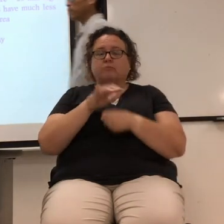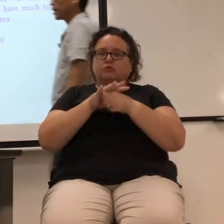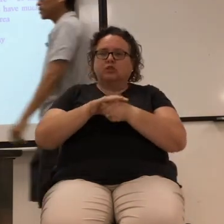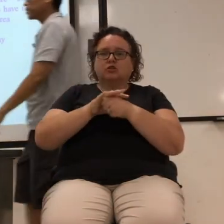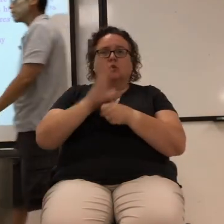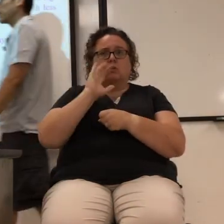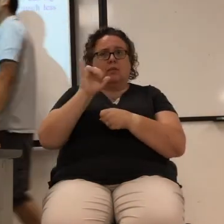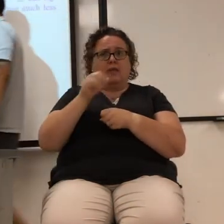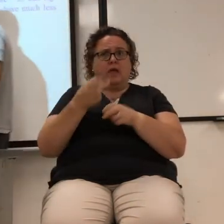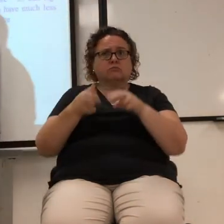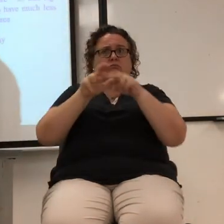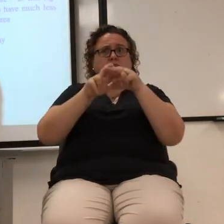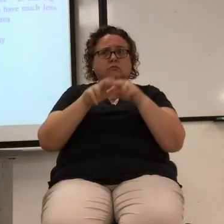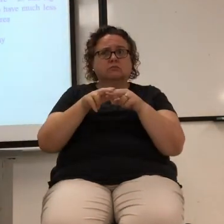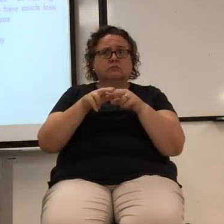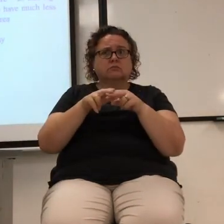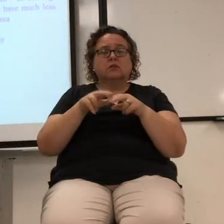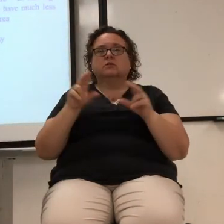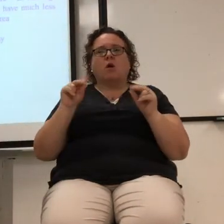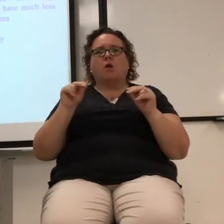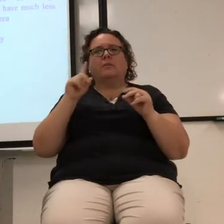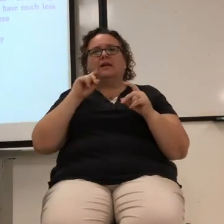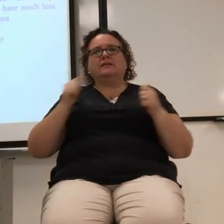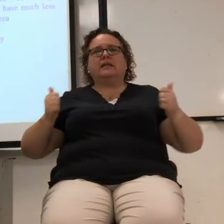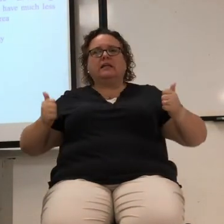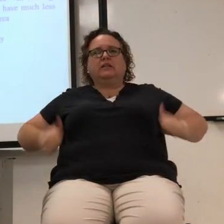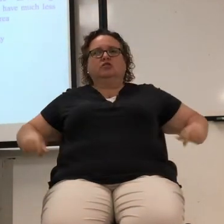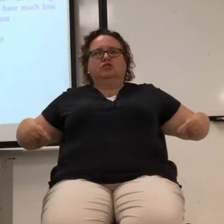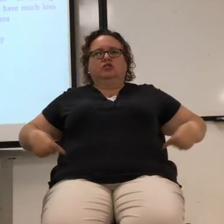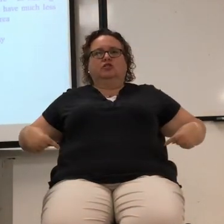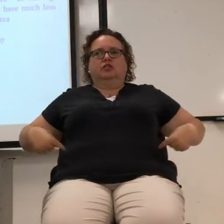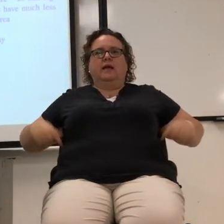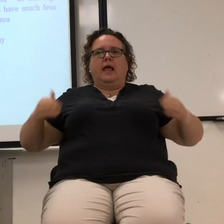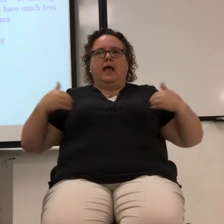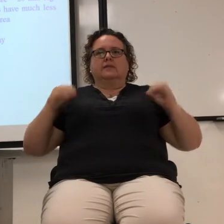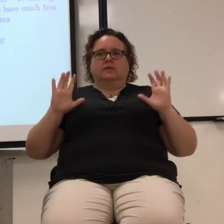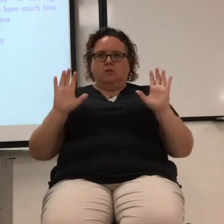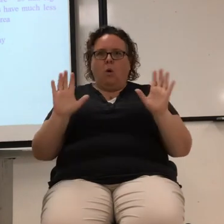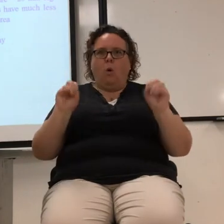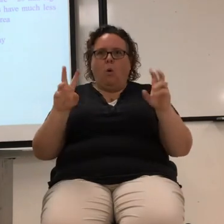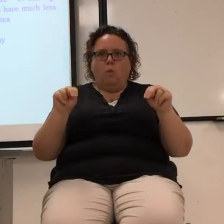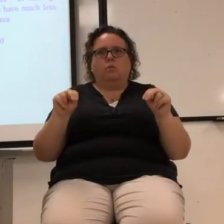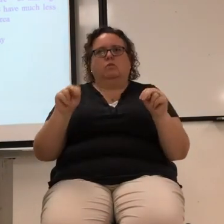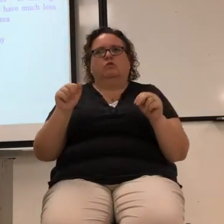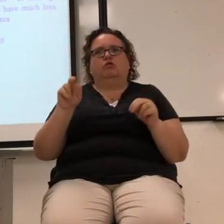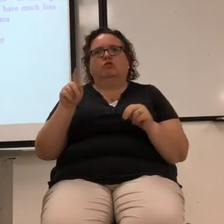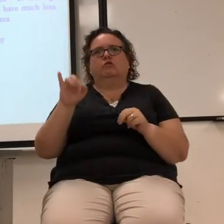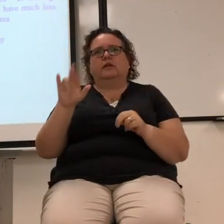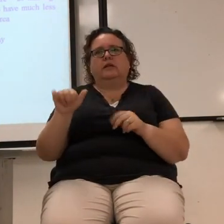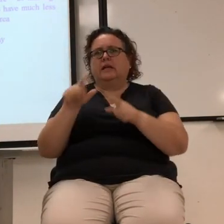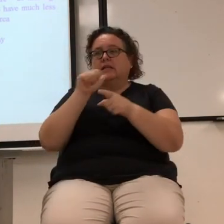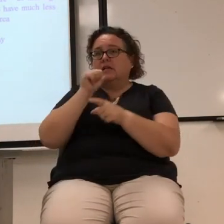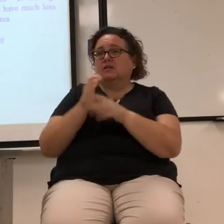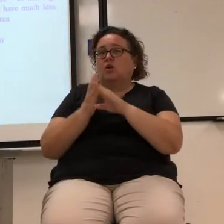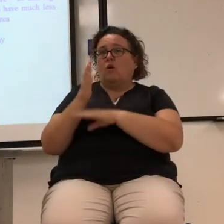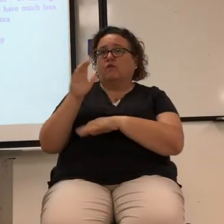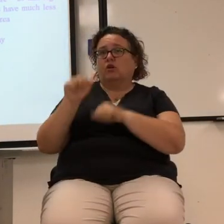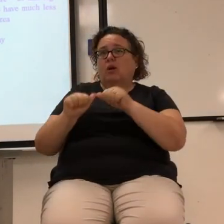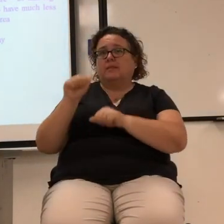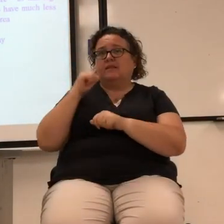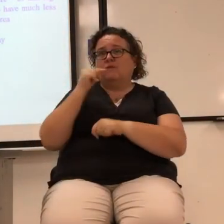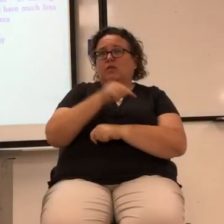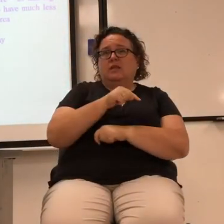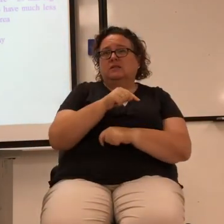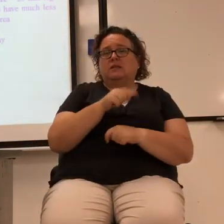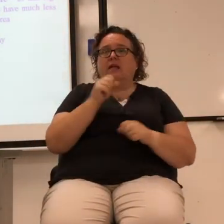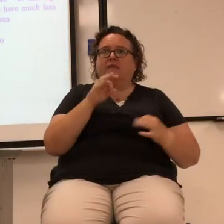No, because each kidney has its own renal artery. So I don't think that would be effective. Does it like overcompensate? No, I don't